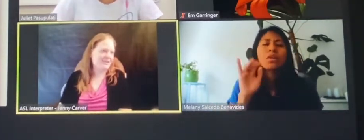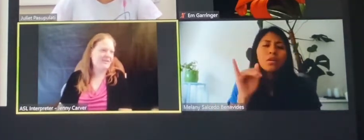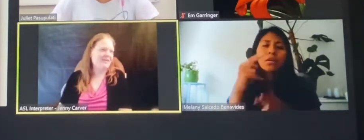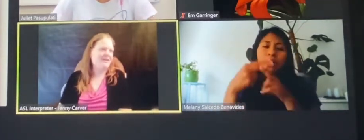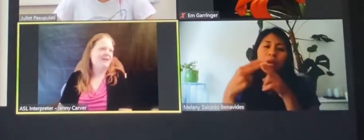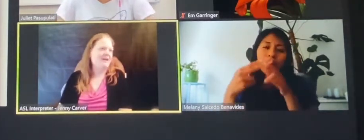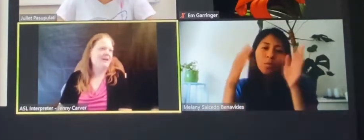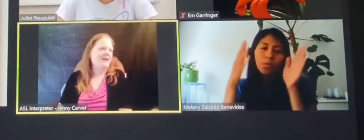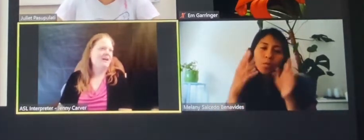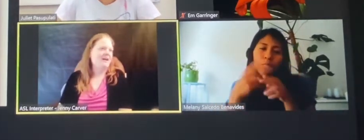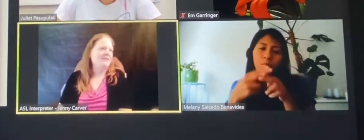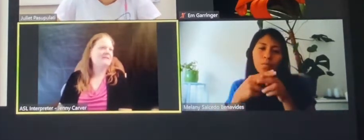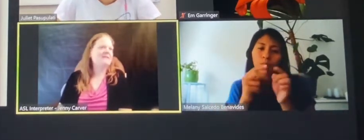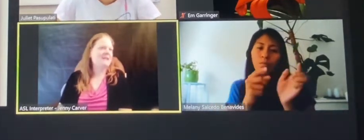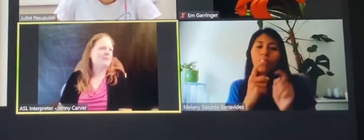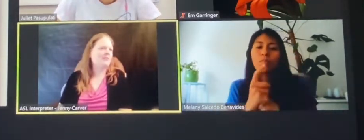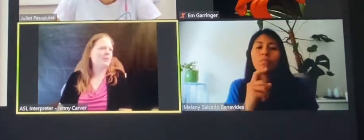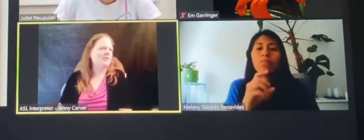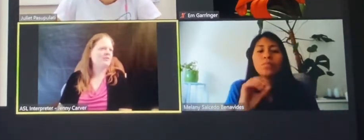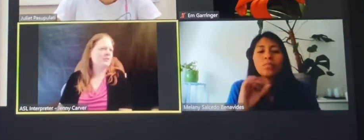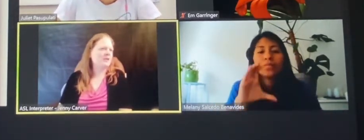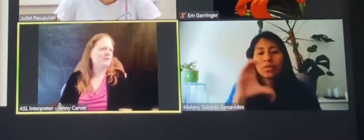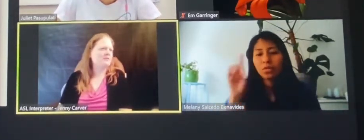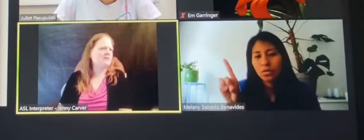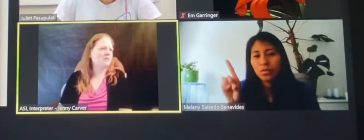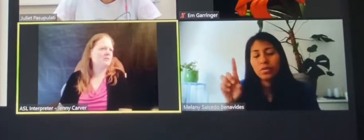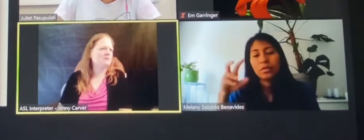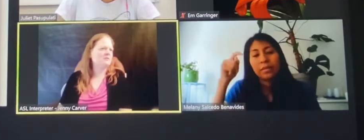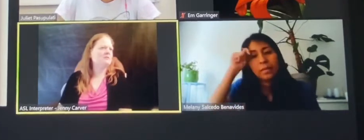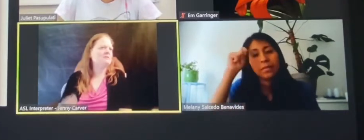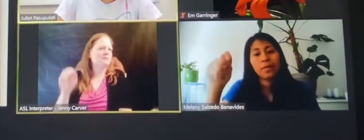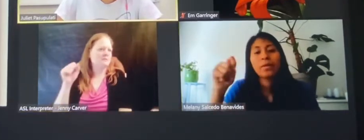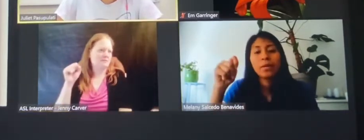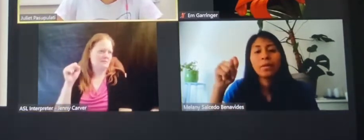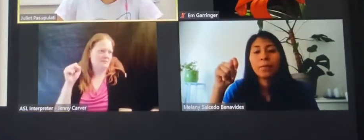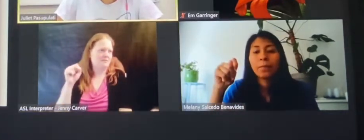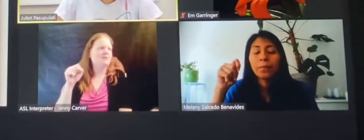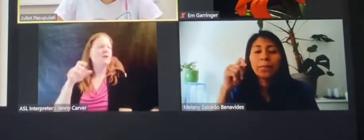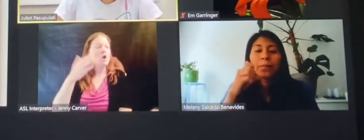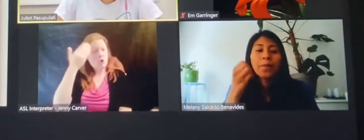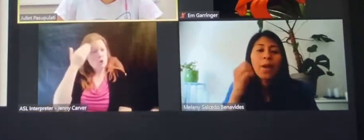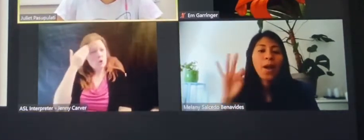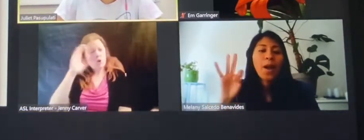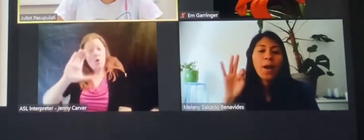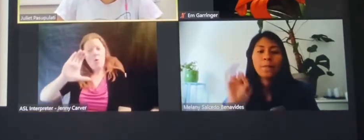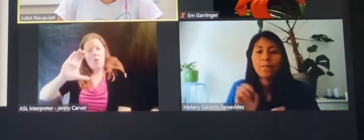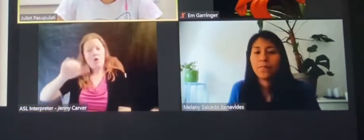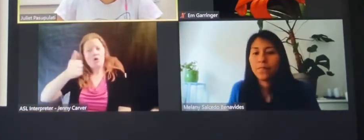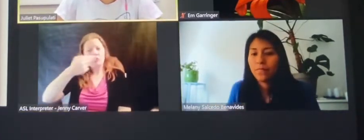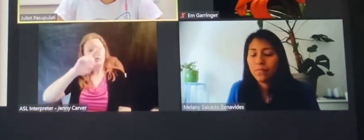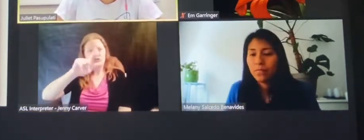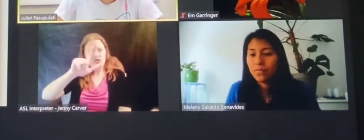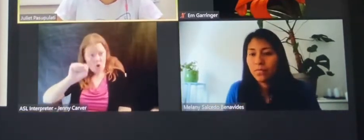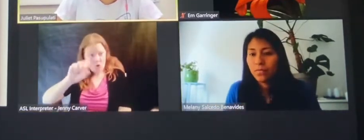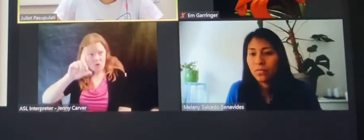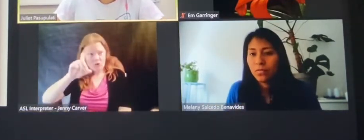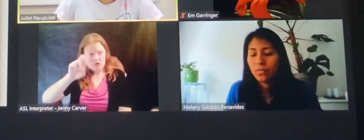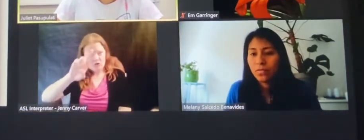Darwin's theory, the name of the person, right? Do you know Charles Darwin?